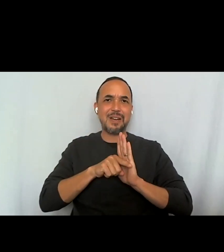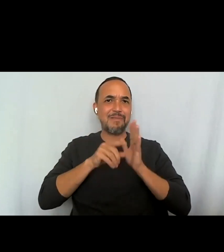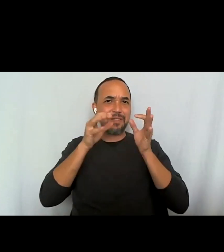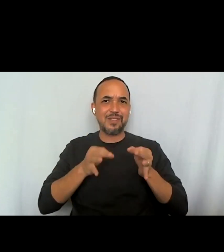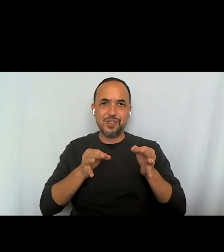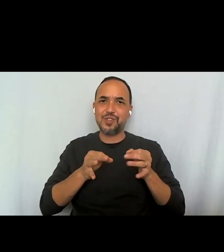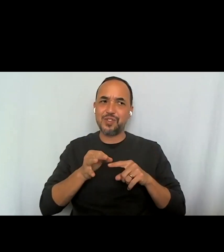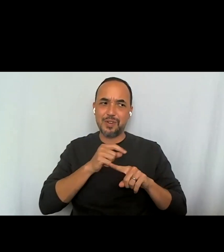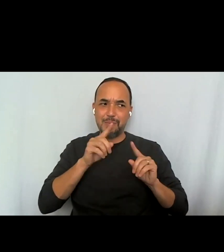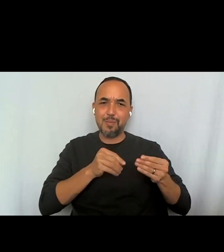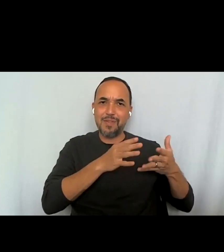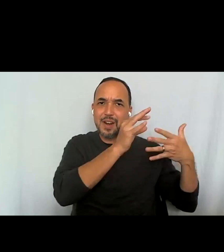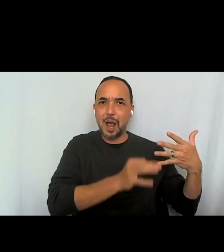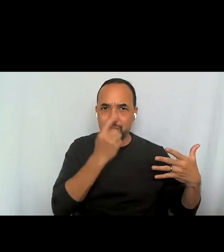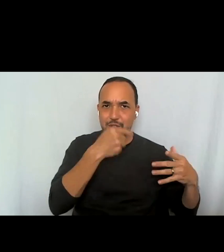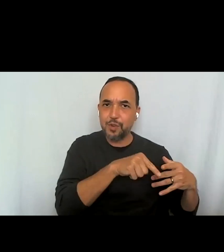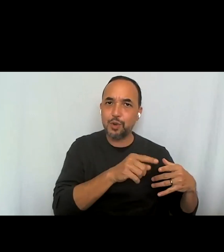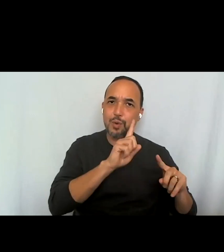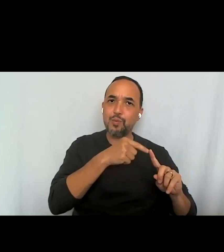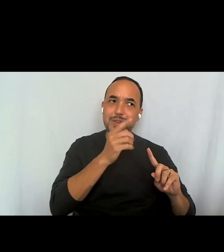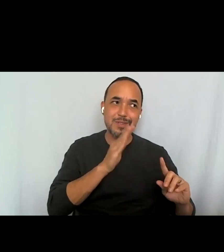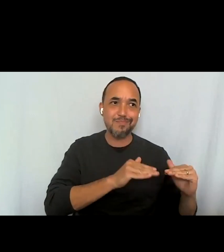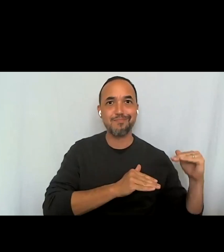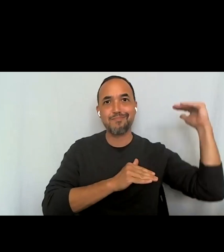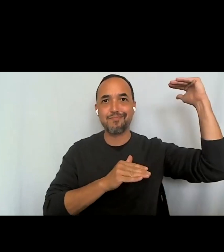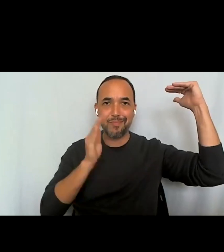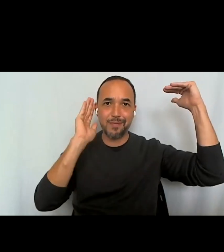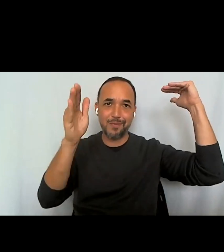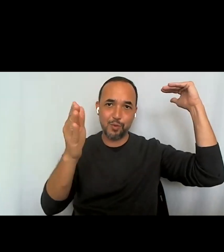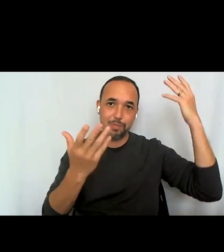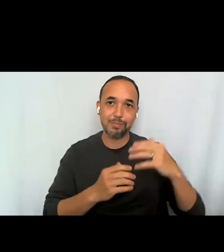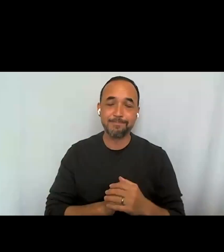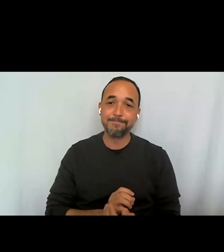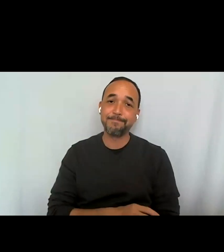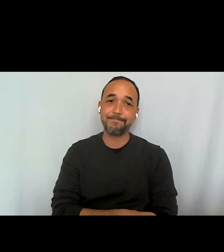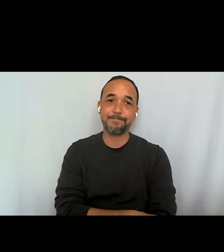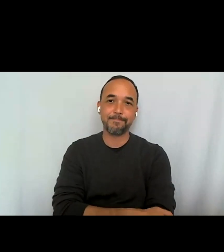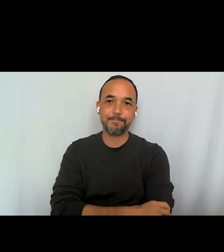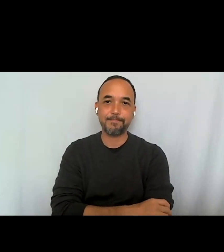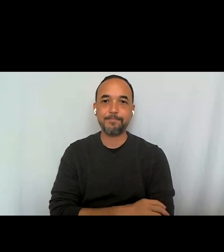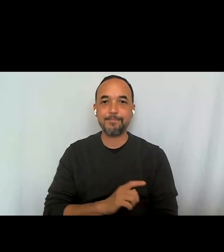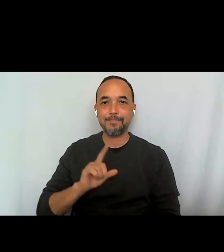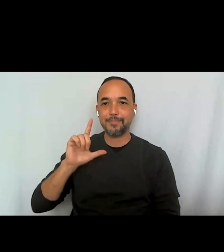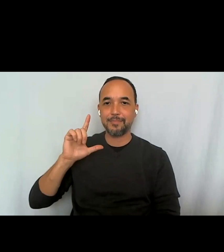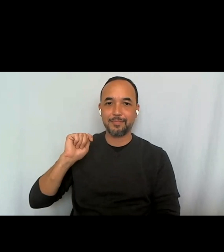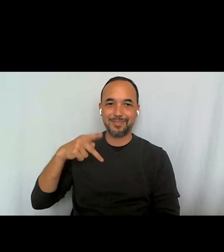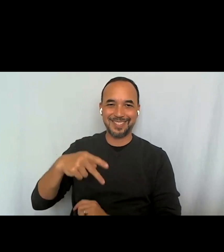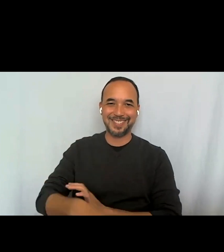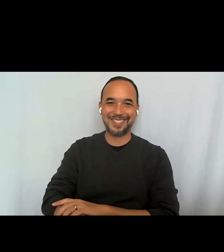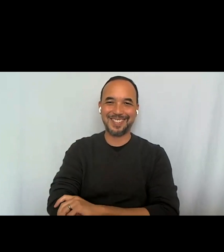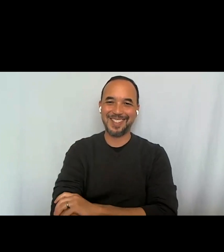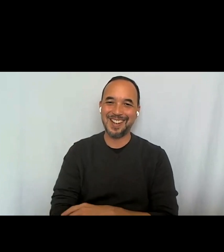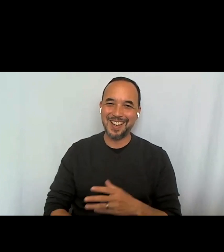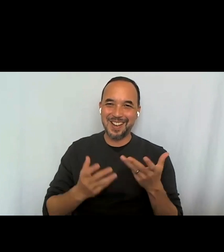Love that. I love that. Thank you. Thank you. All right, so I want to be able to answer questions in case we